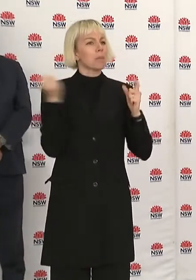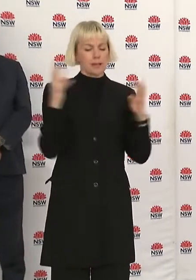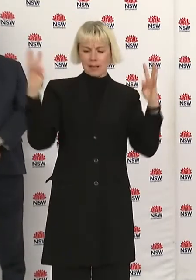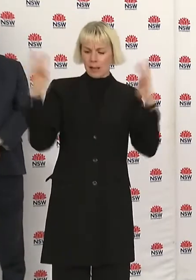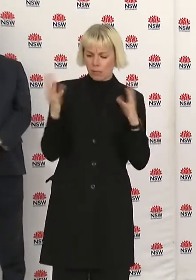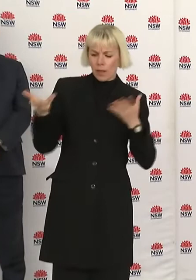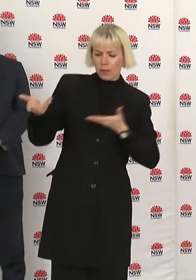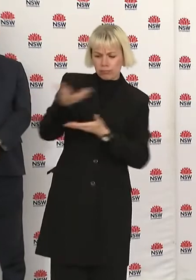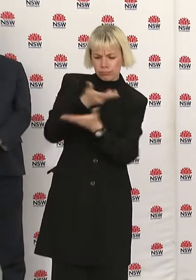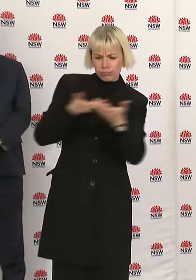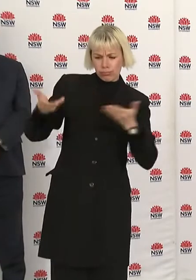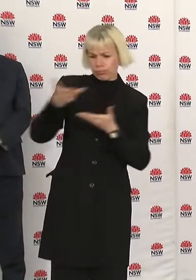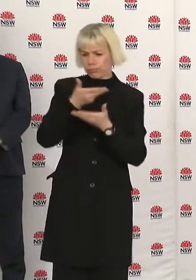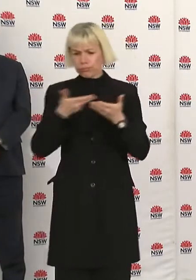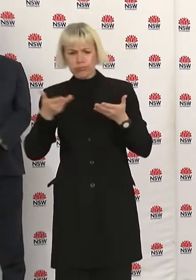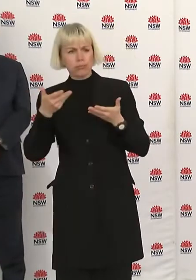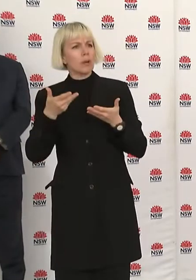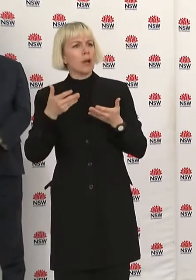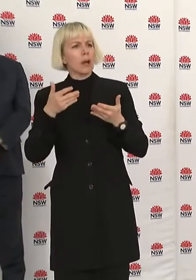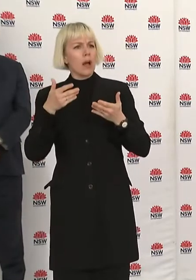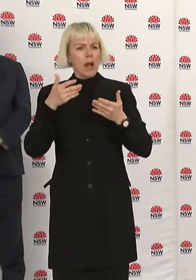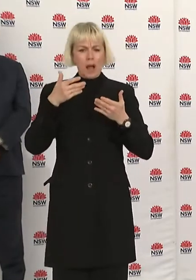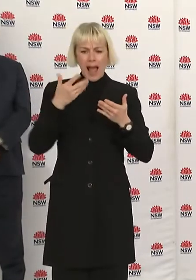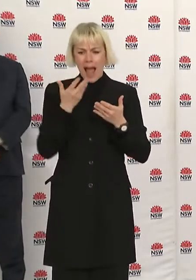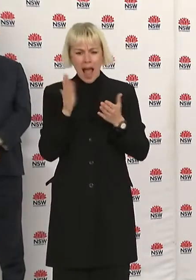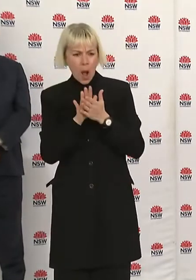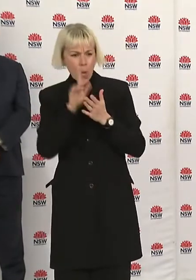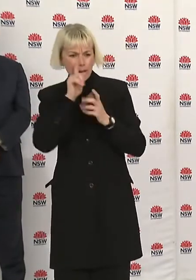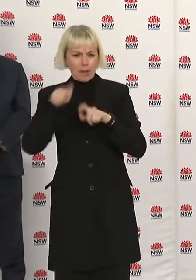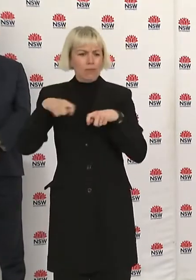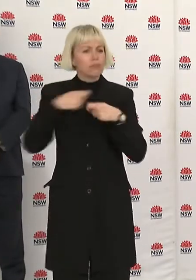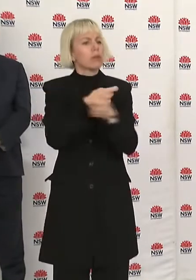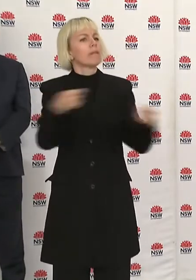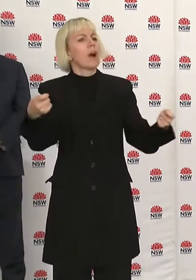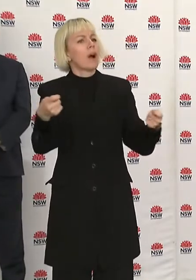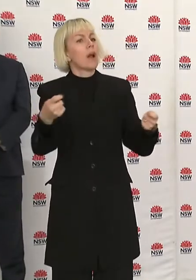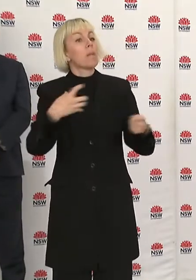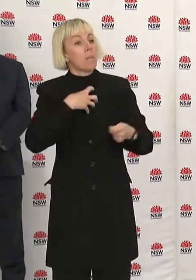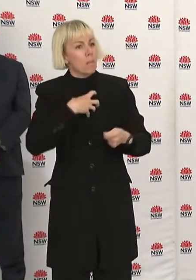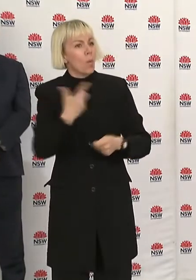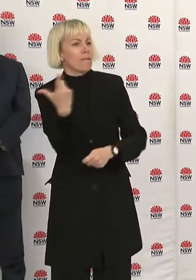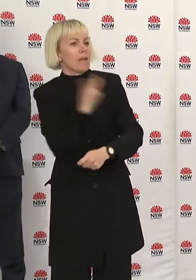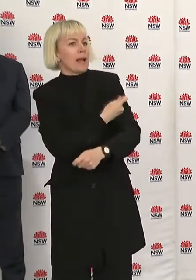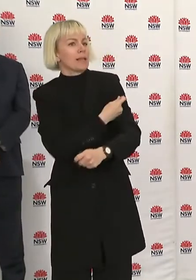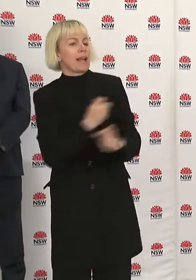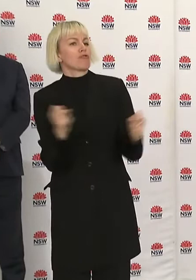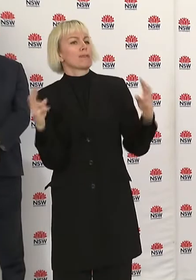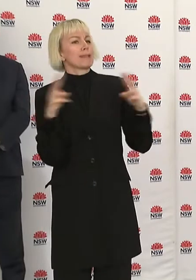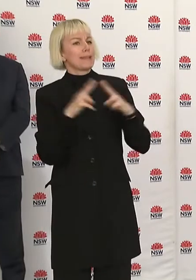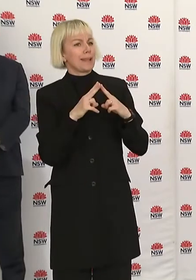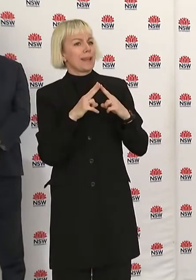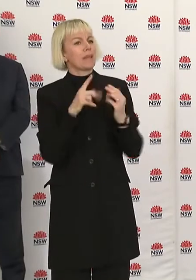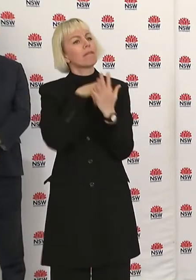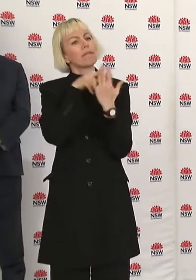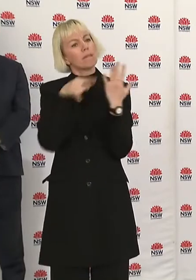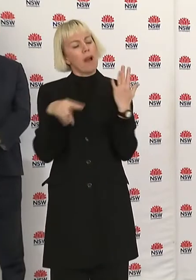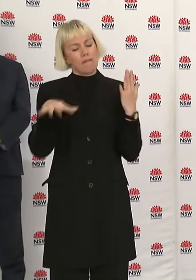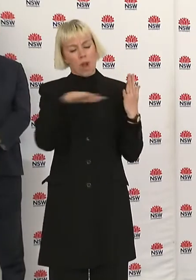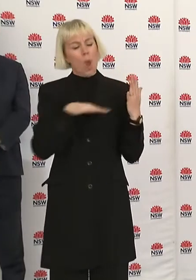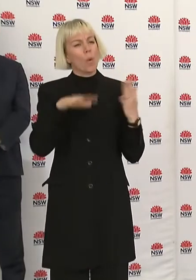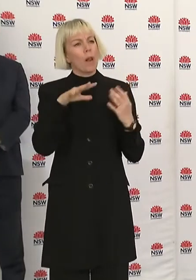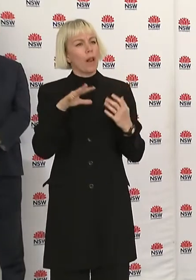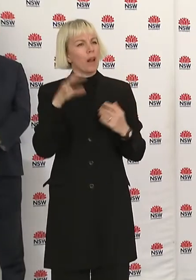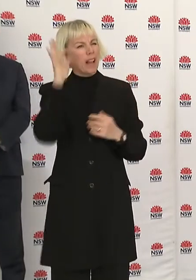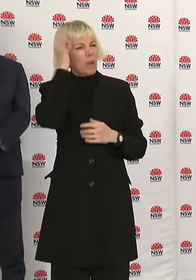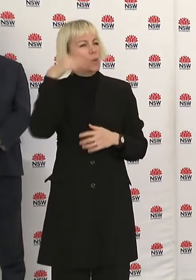think about the options for getting more jabs in arms in Sydney, especially in those 5 local government areas. And that's why we're raising the